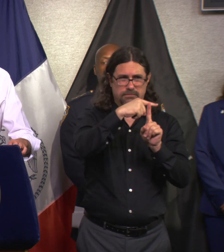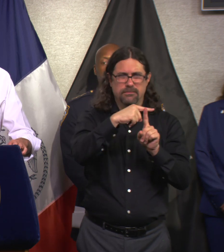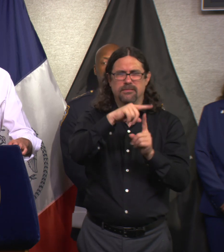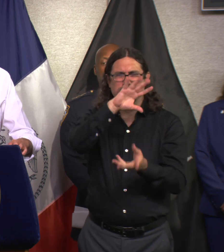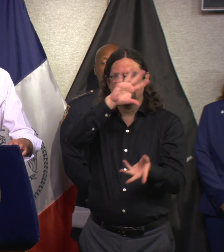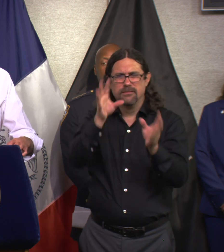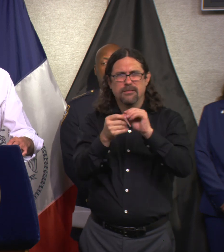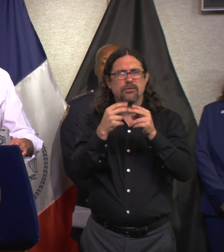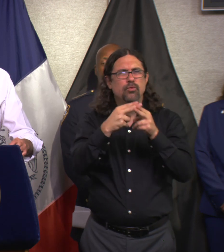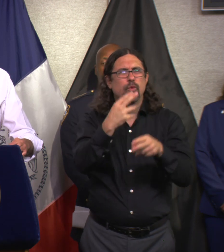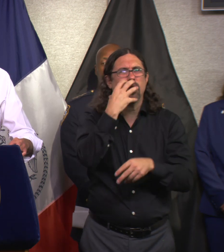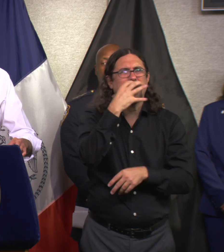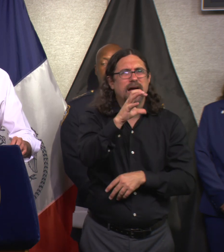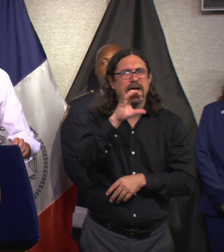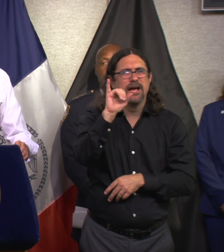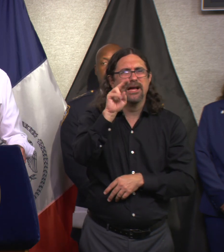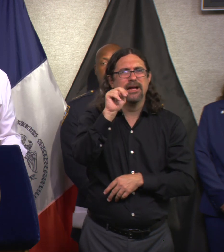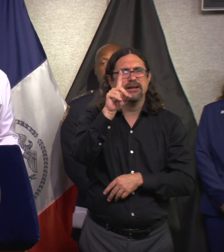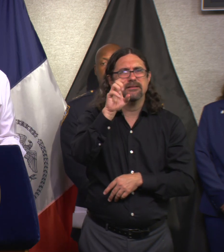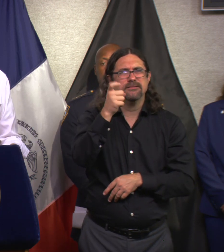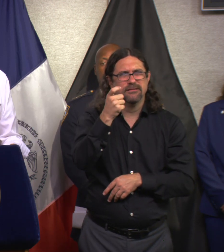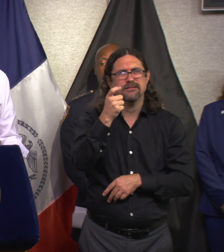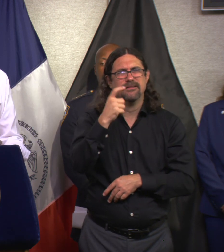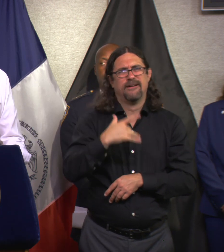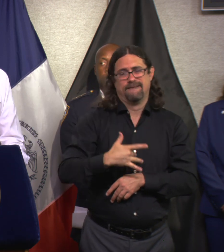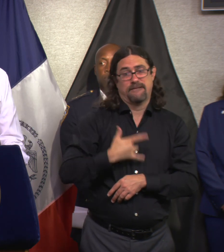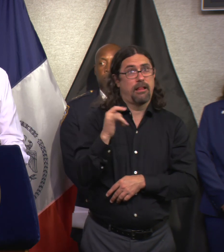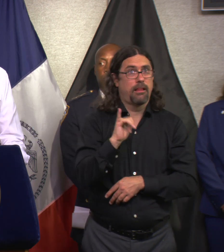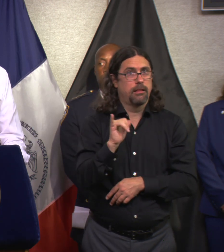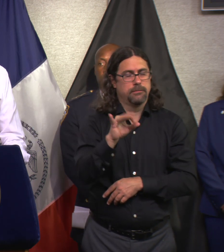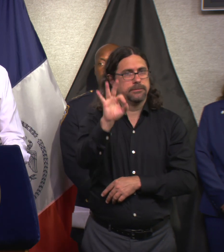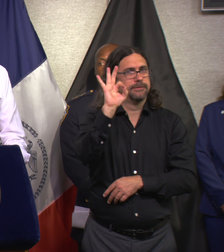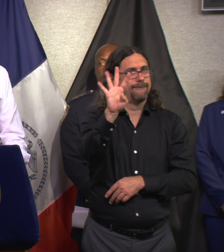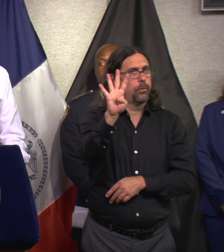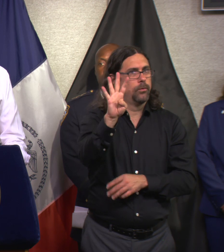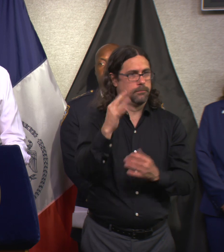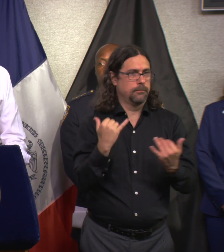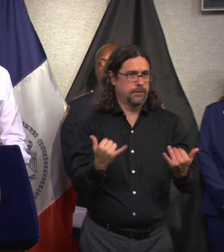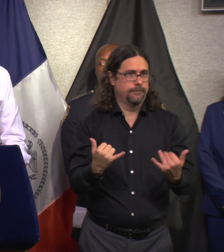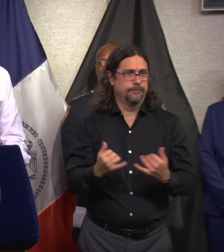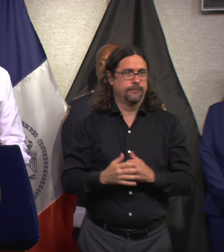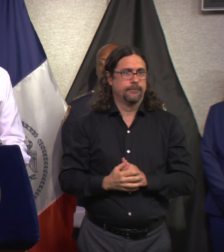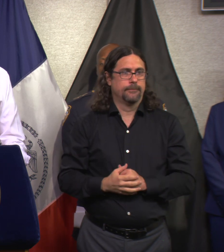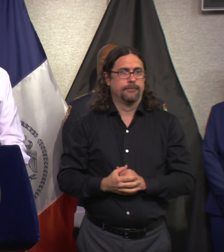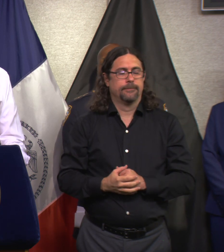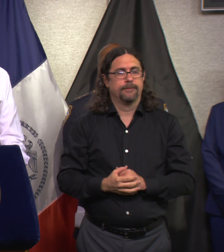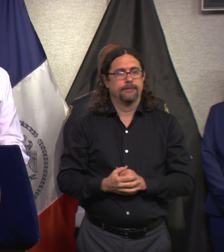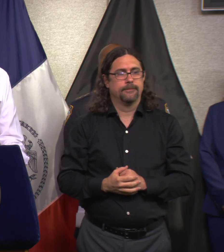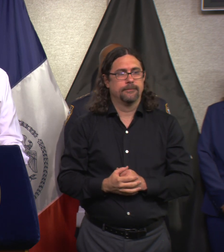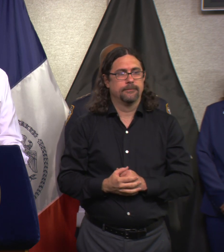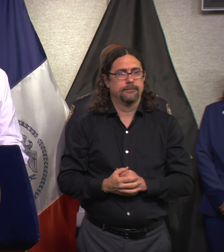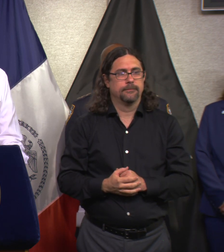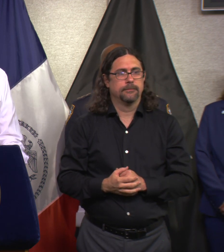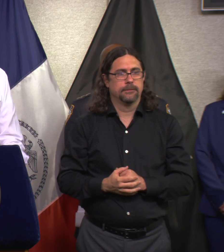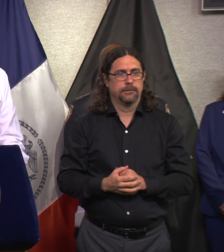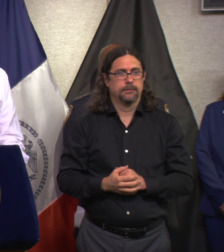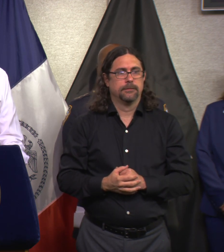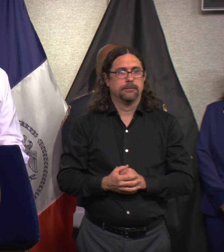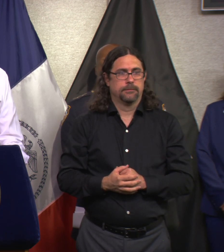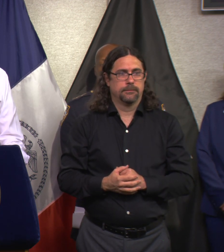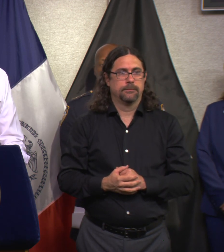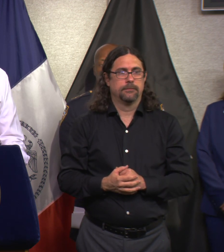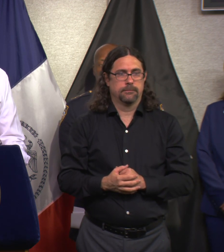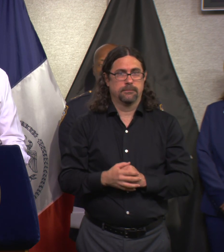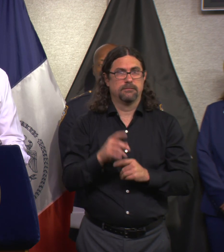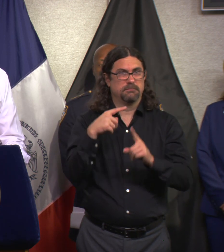flood warning that will be in effect starting at 2 p.m. and will go through 5 a.m. tomorrow, Thursday.